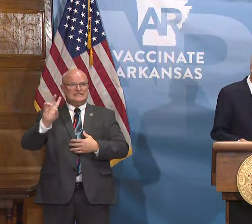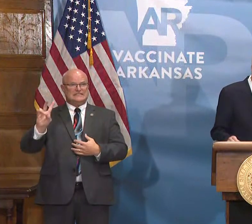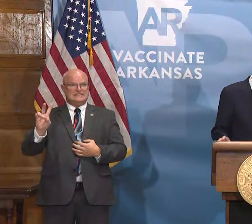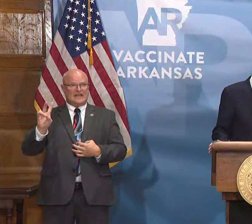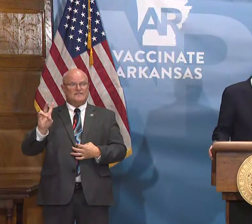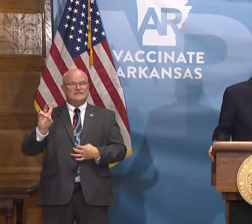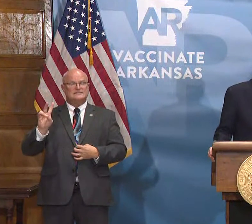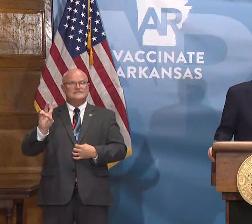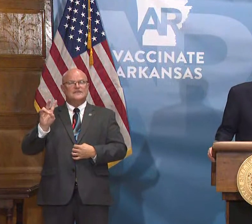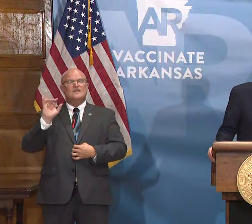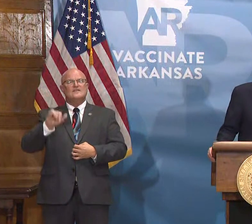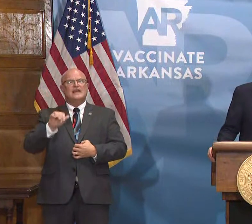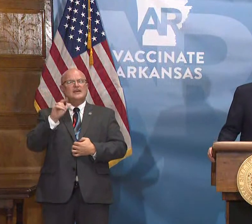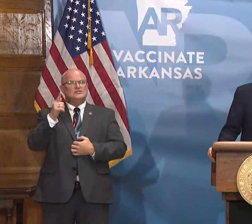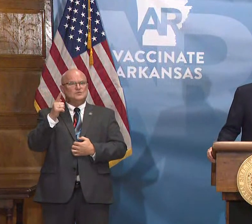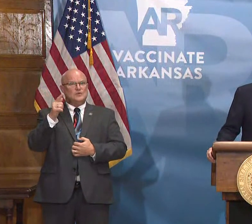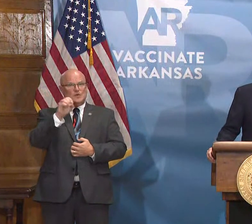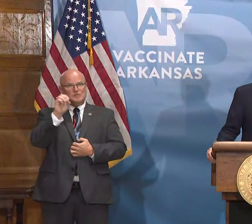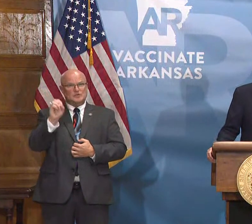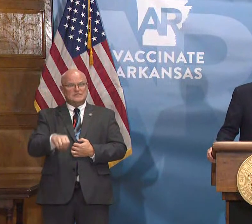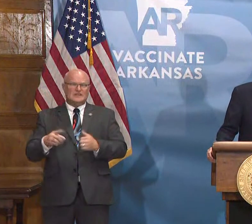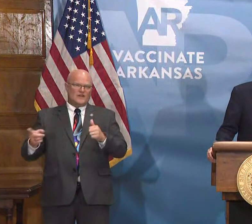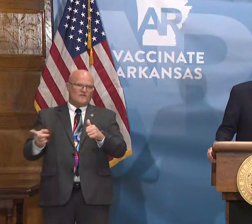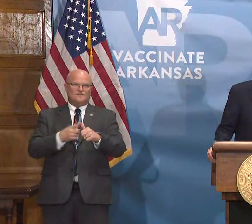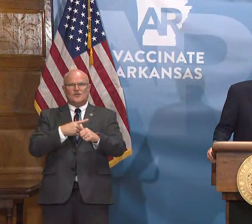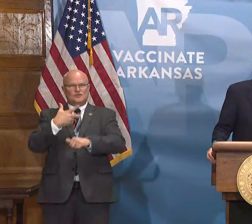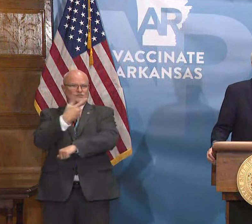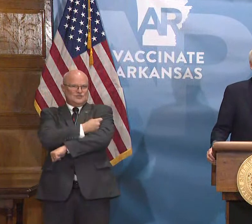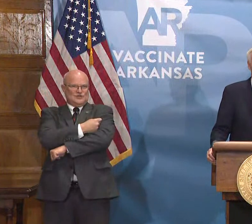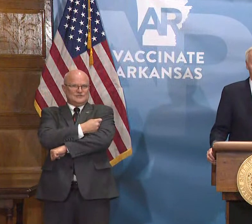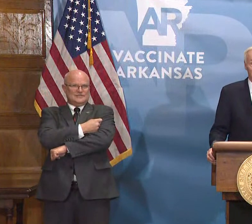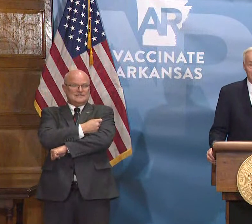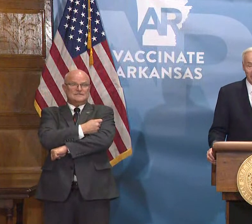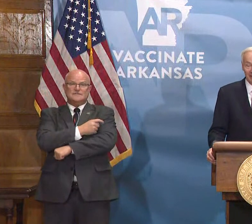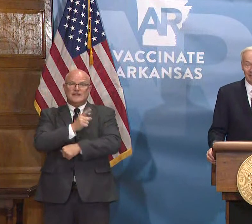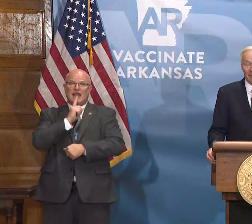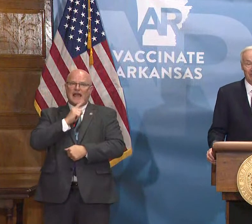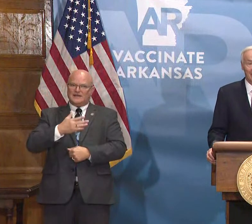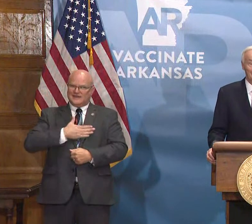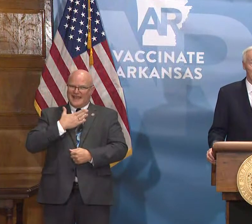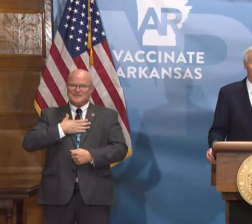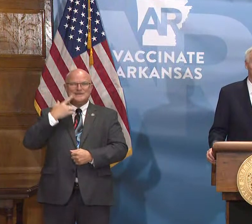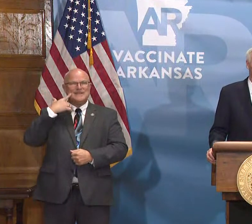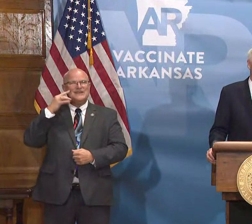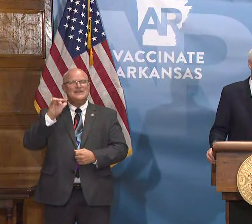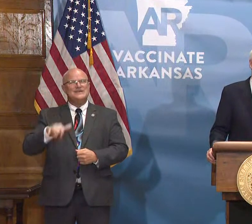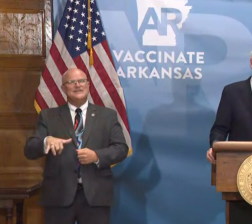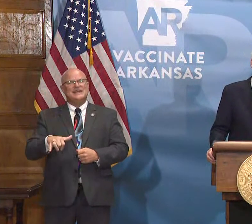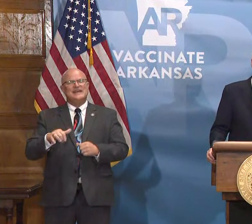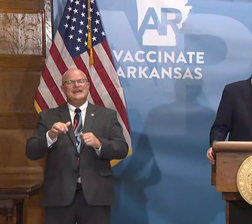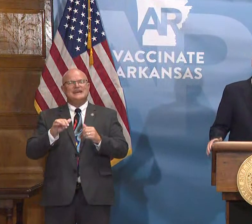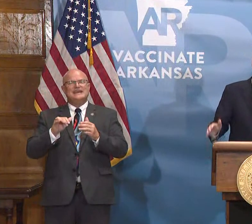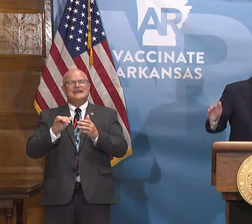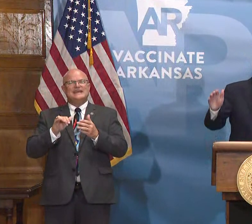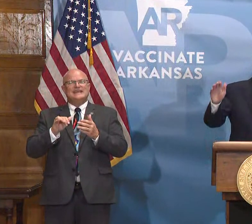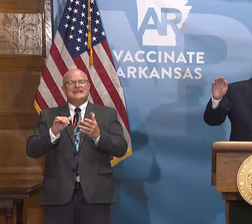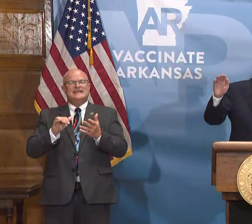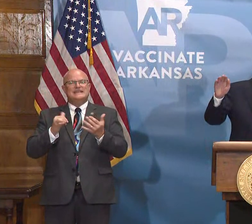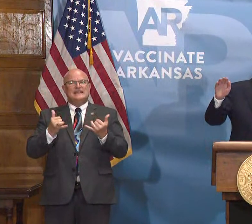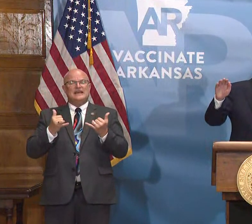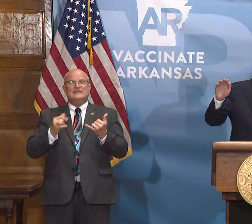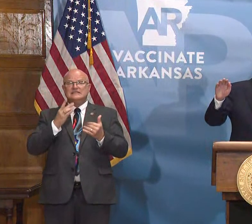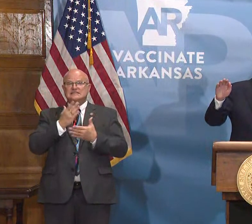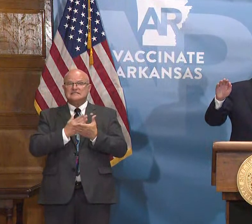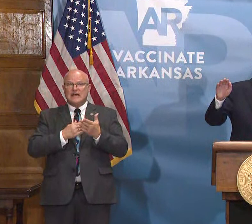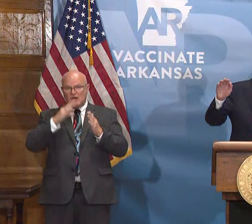10,327. Of those, 21% are first doses. I'm actually pleased with that in the sense that there